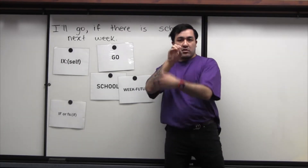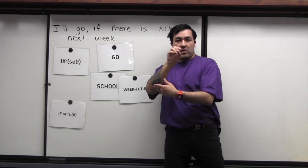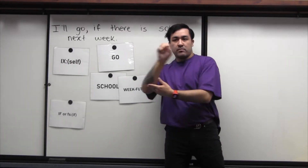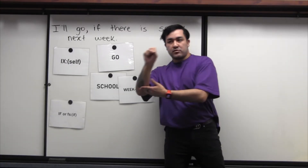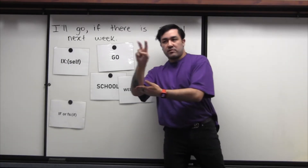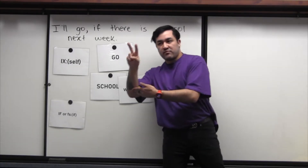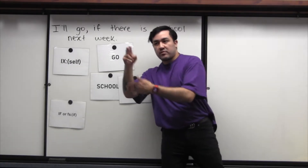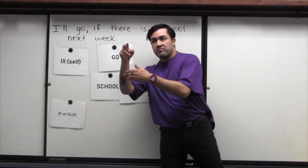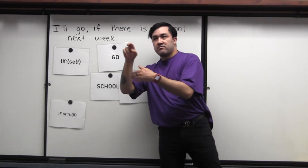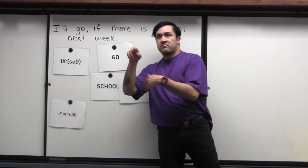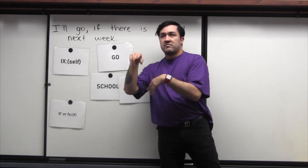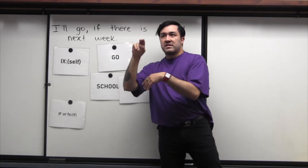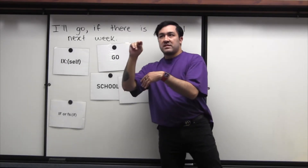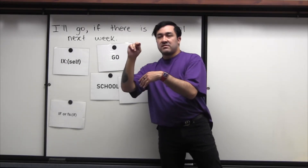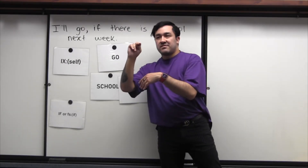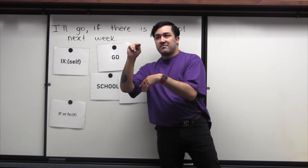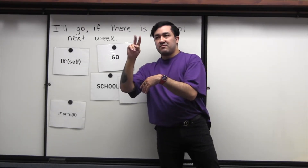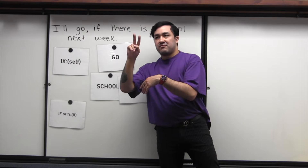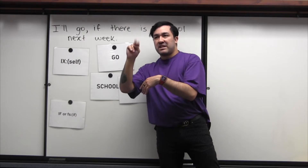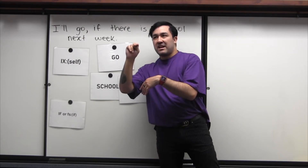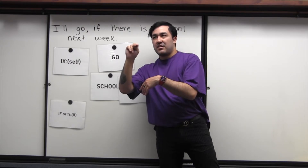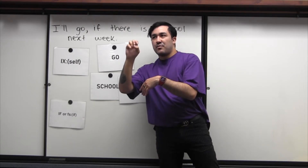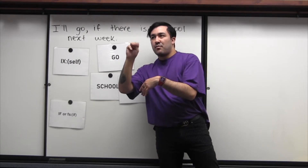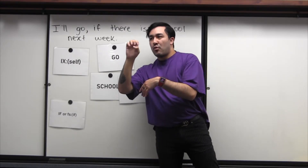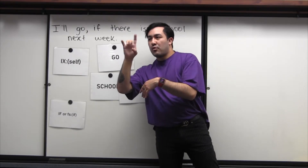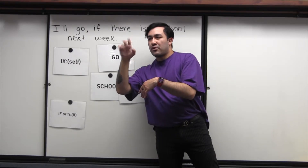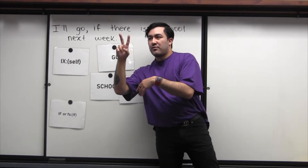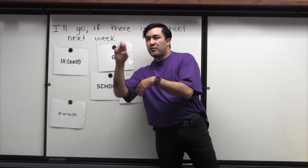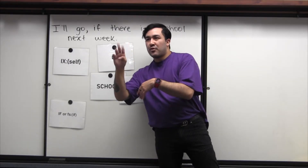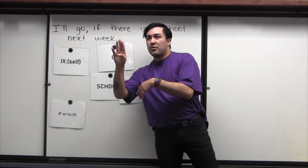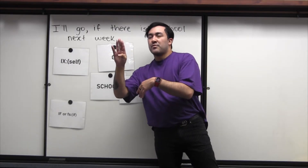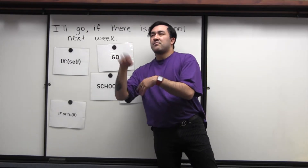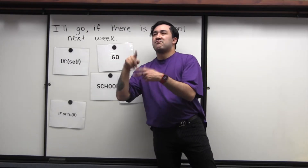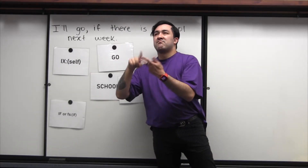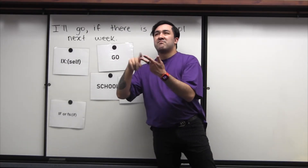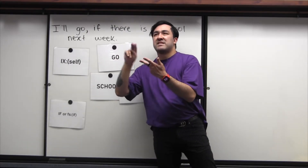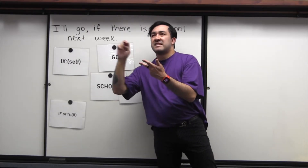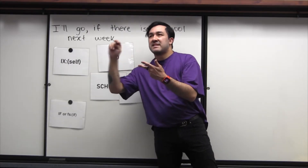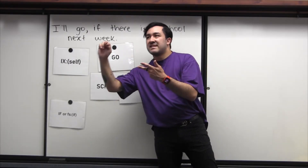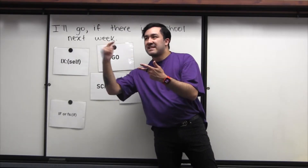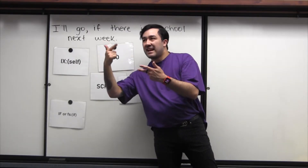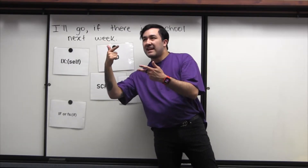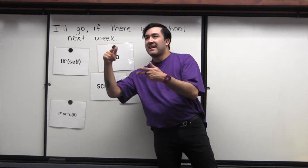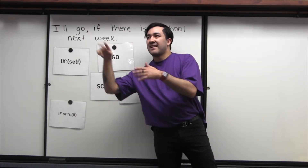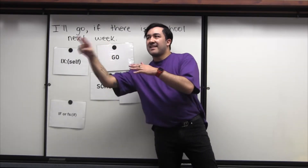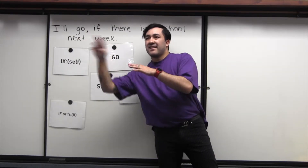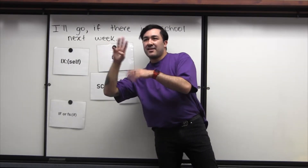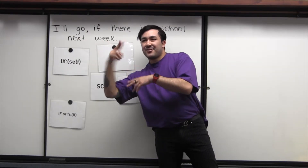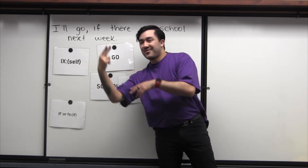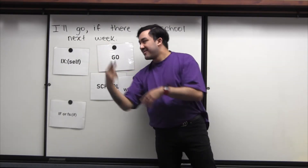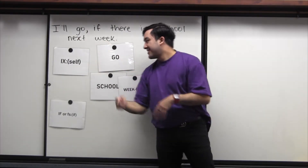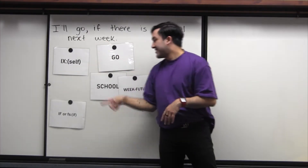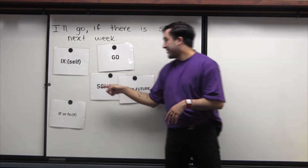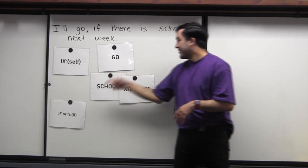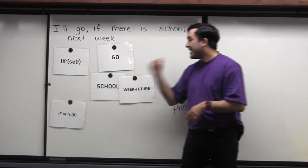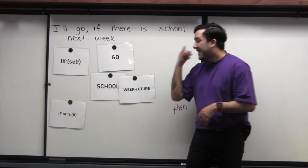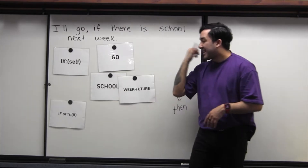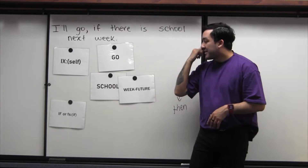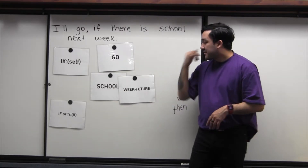time, object, subject, verb, modal verbs, negatives, and then WH questions at the very end. Anyway, right,